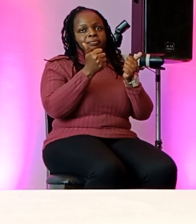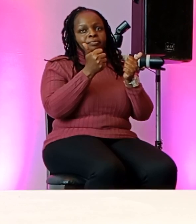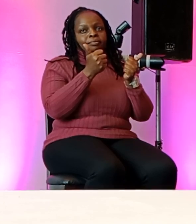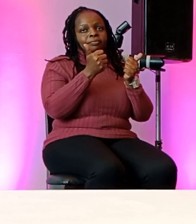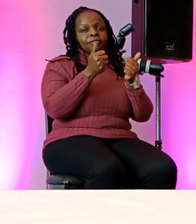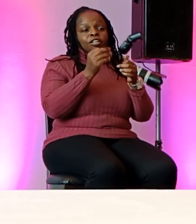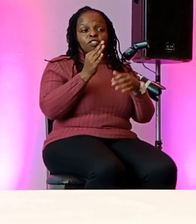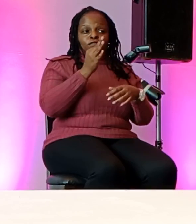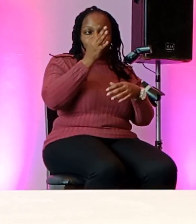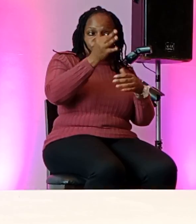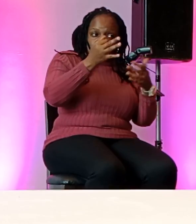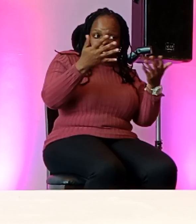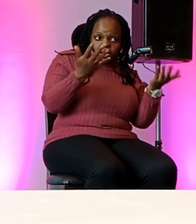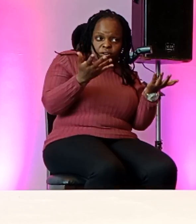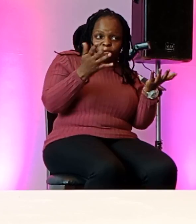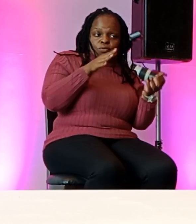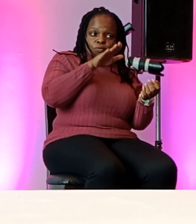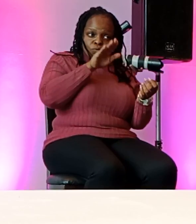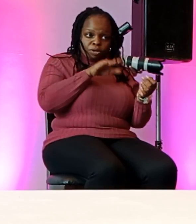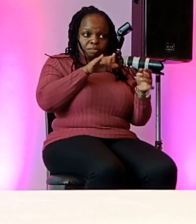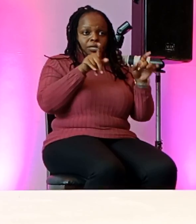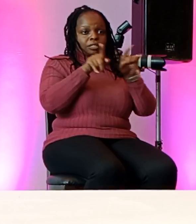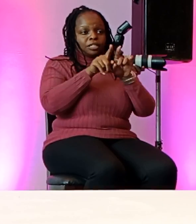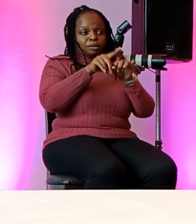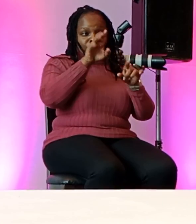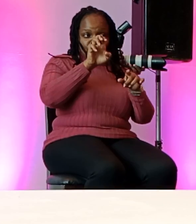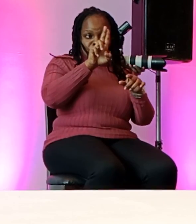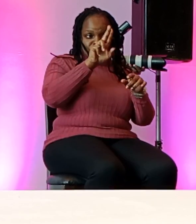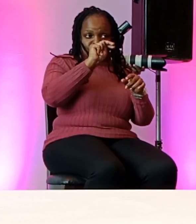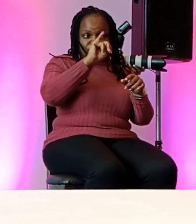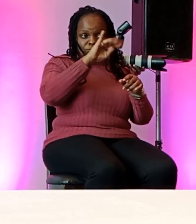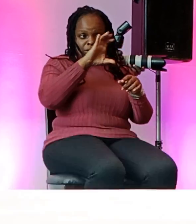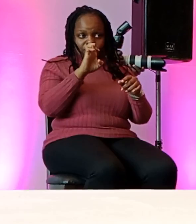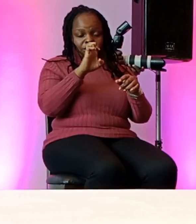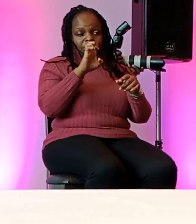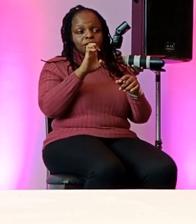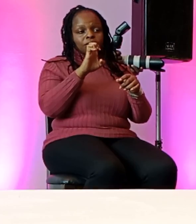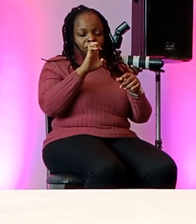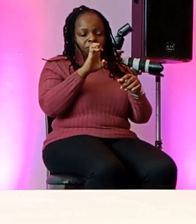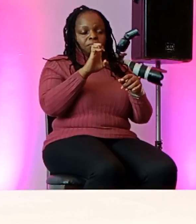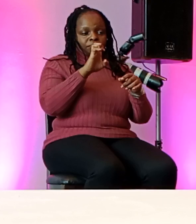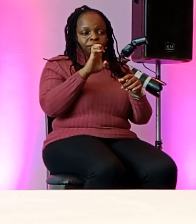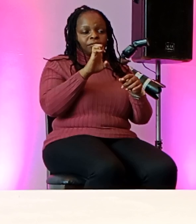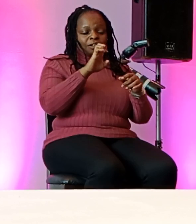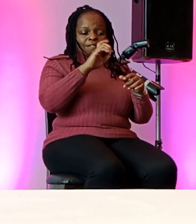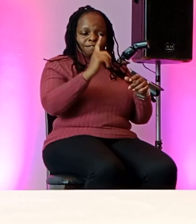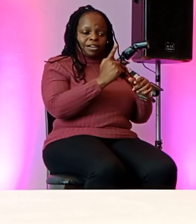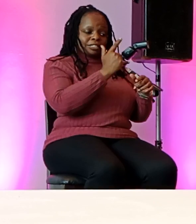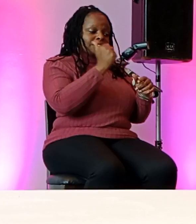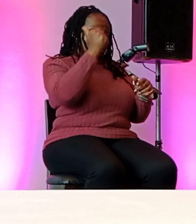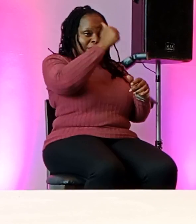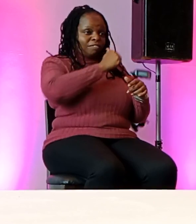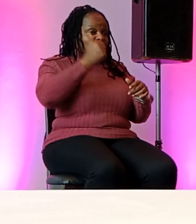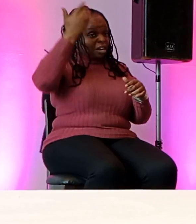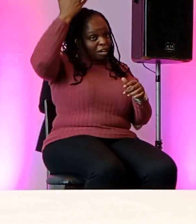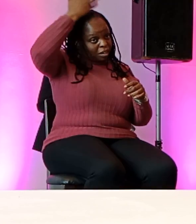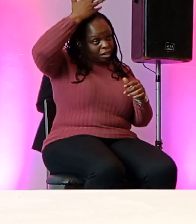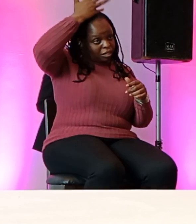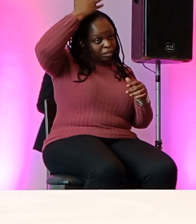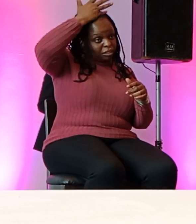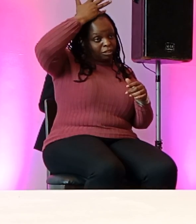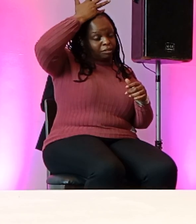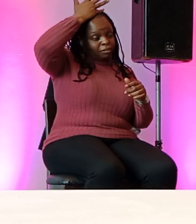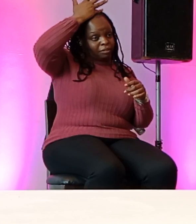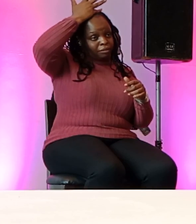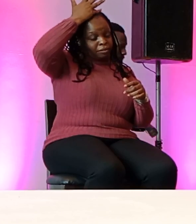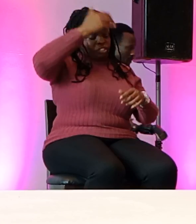A future where women like Eunice Muringo Kiereni, the first African